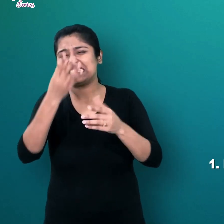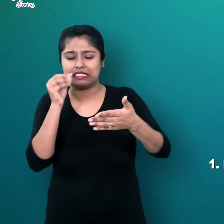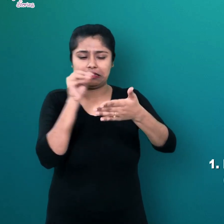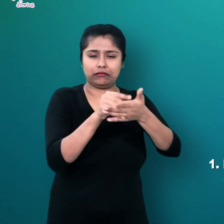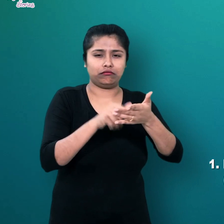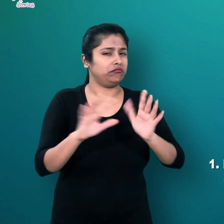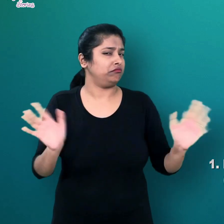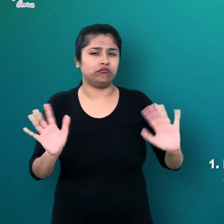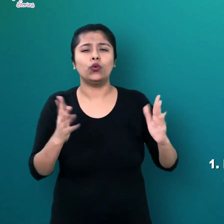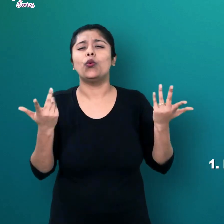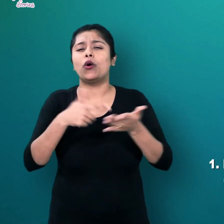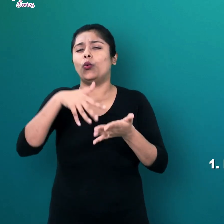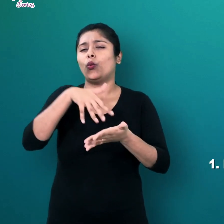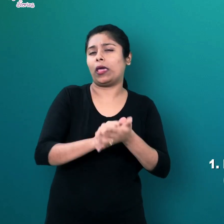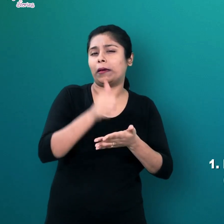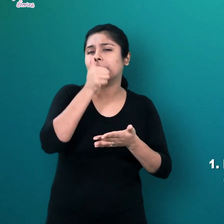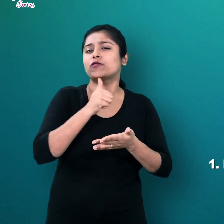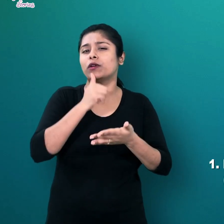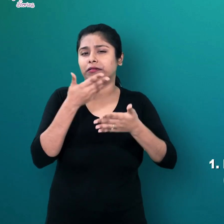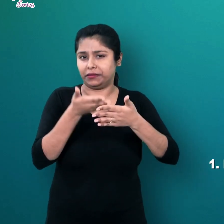ABCD are weak passwords.